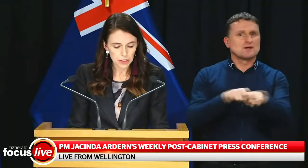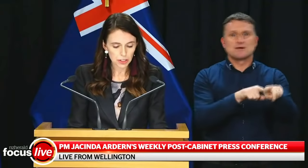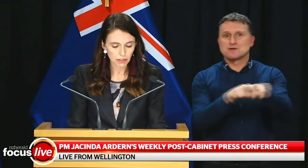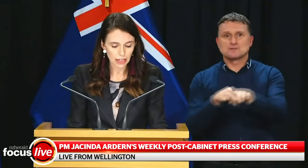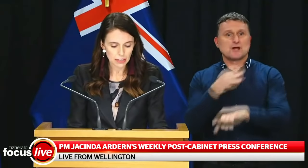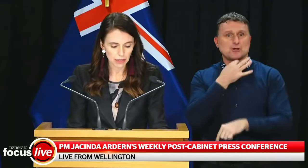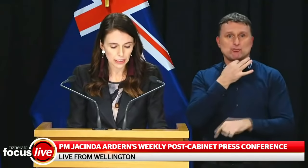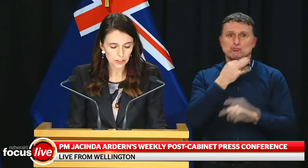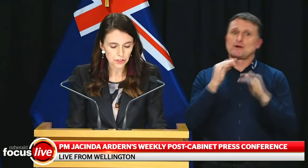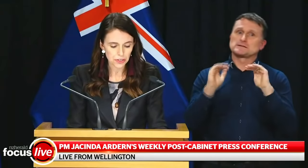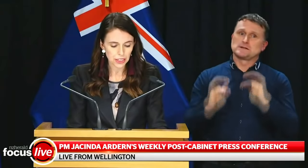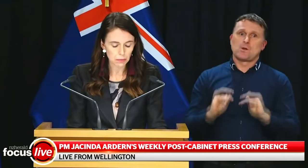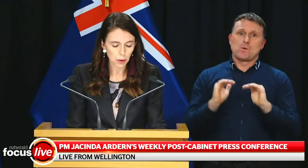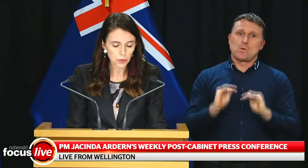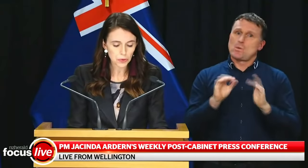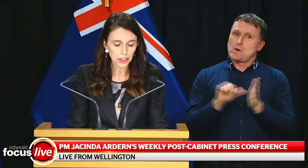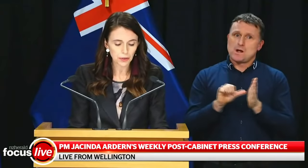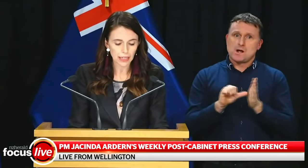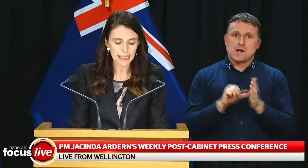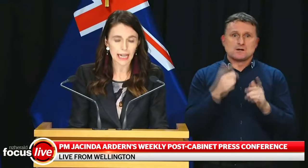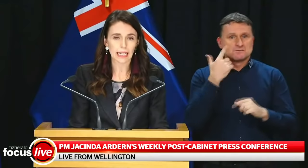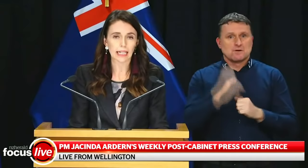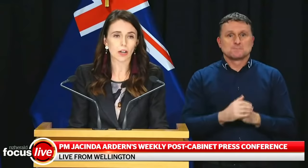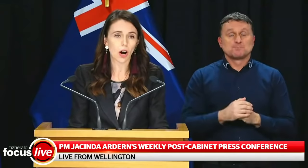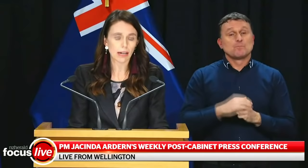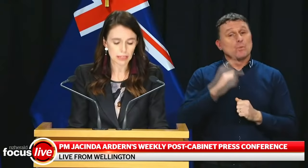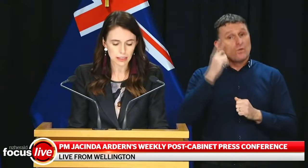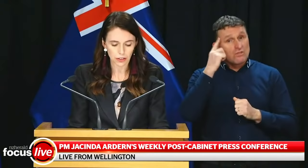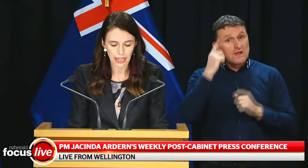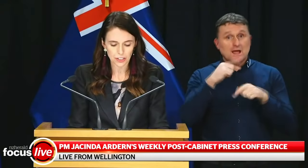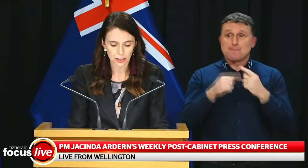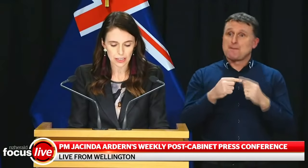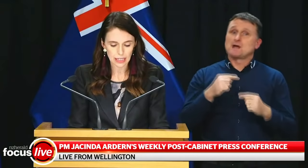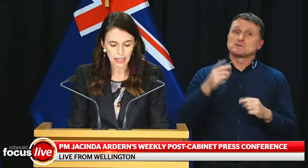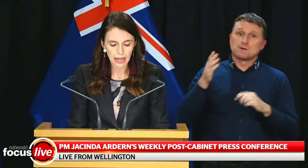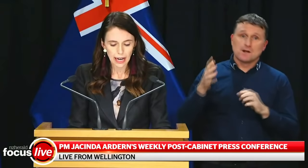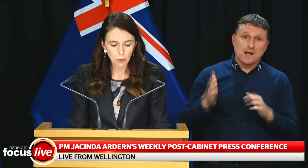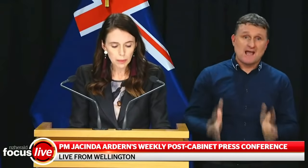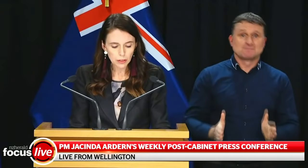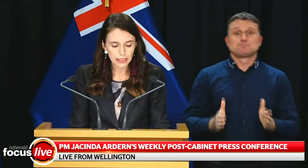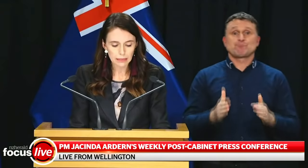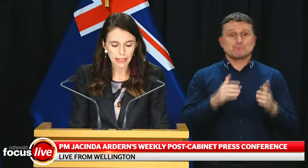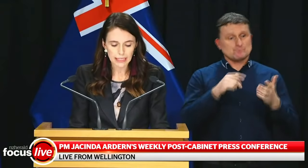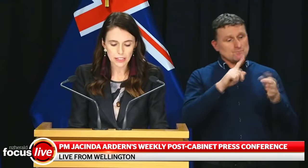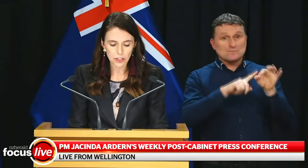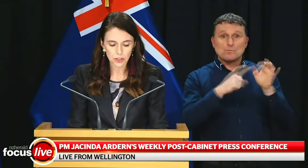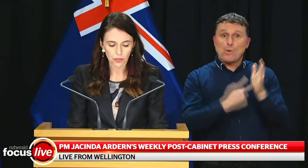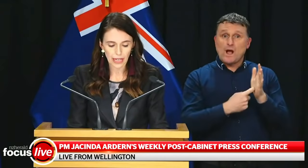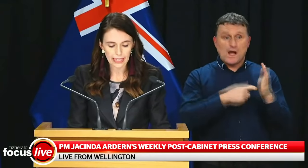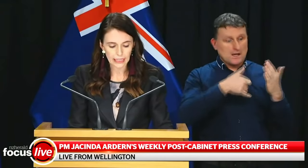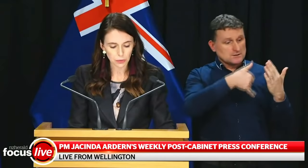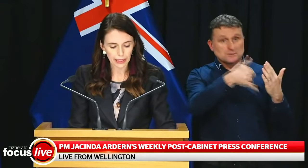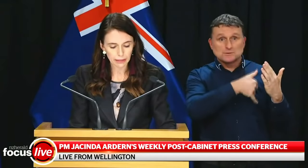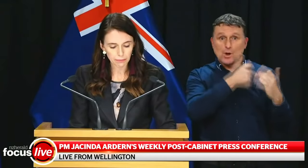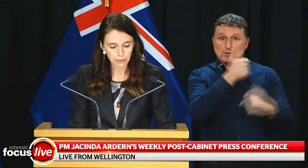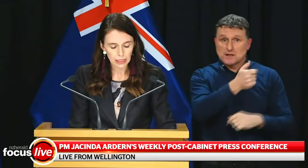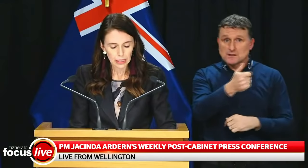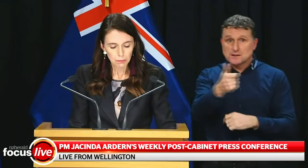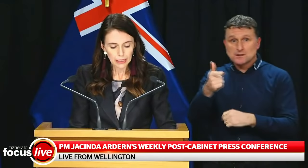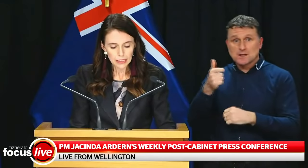has commissioned advice around introducing compulsory QR scanning in high-risk locations, and we'll be looking to make decisions on that next